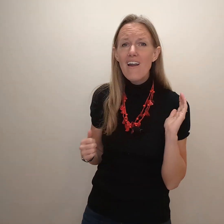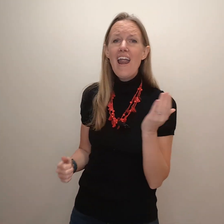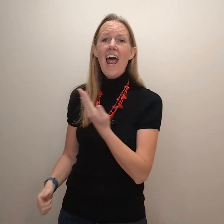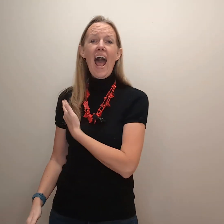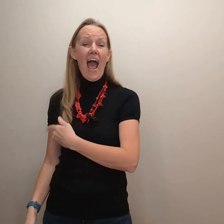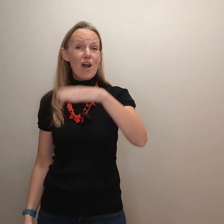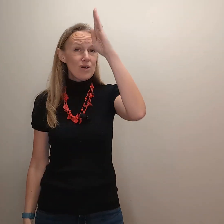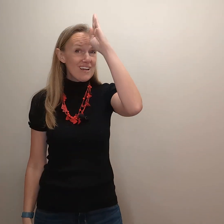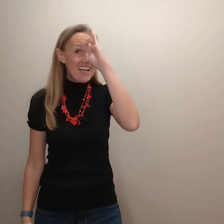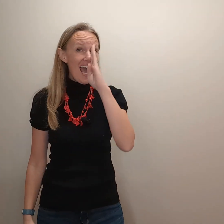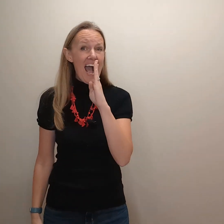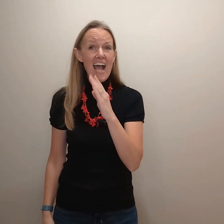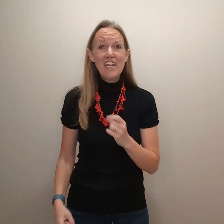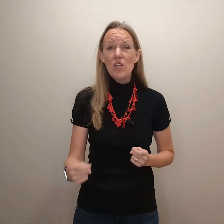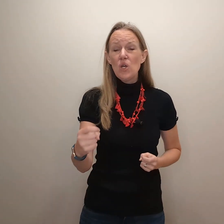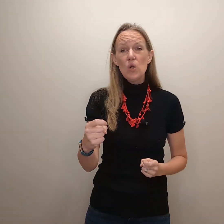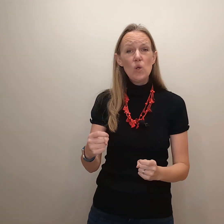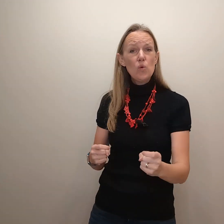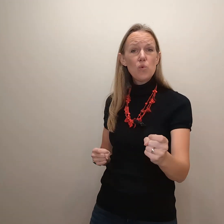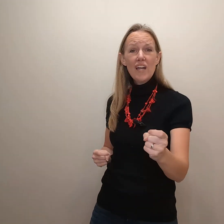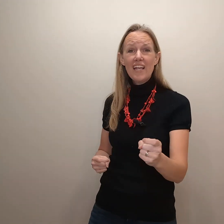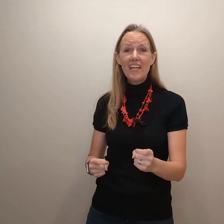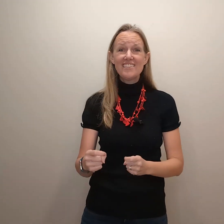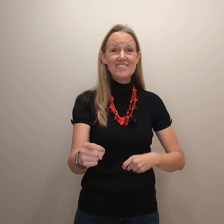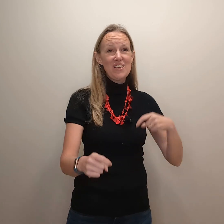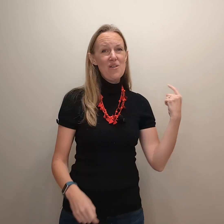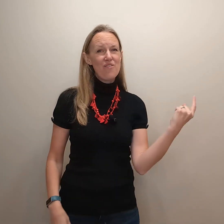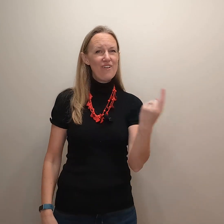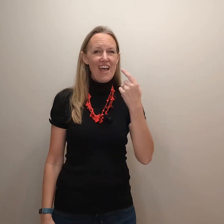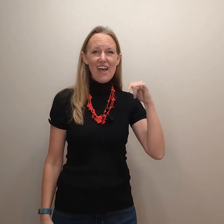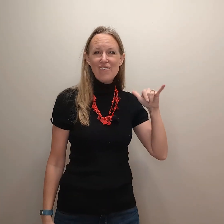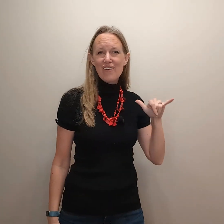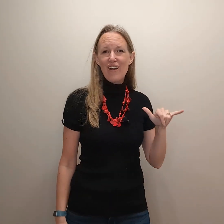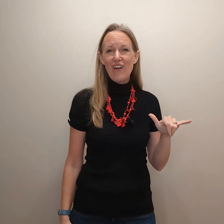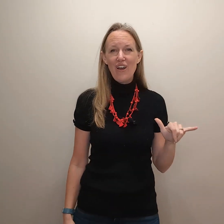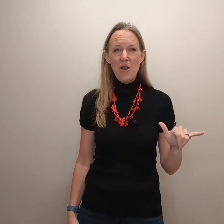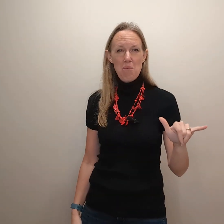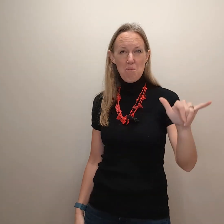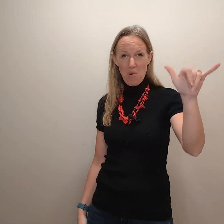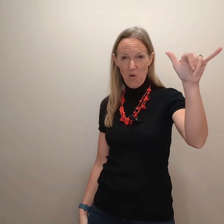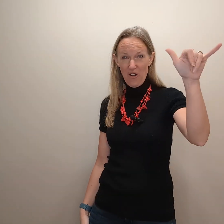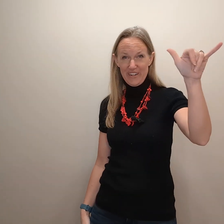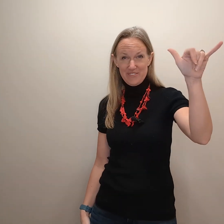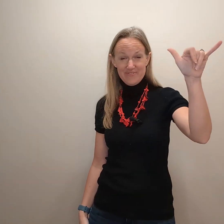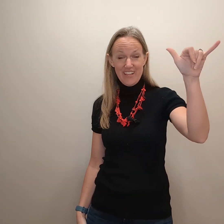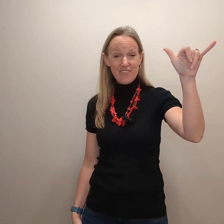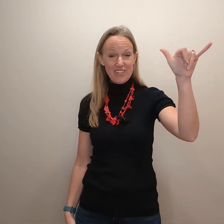adore our God who reigns forevermore. Now